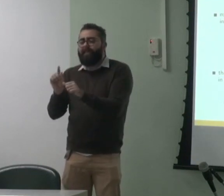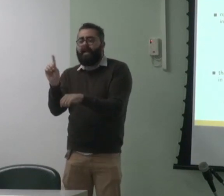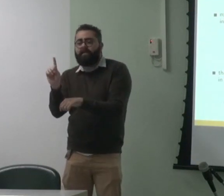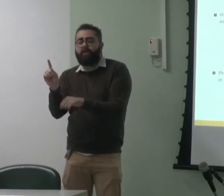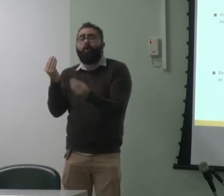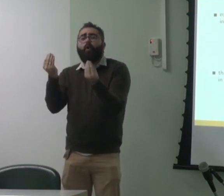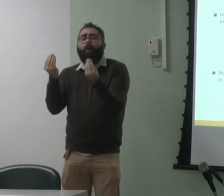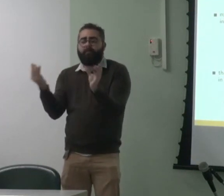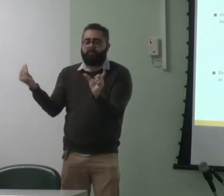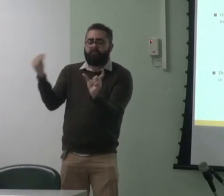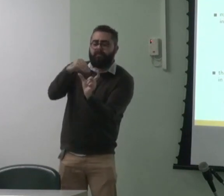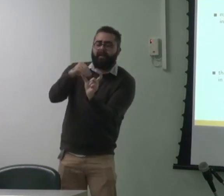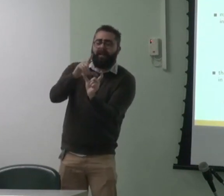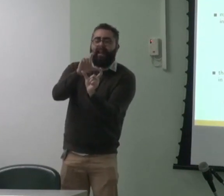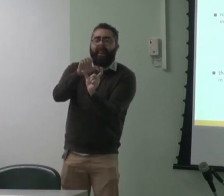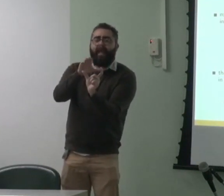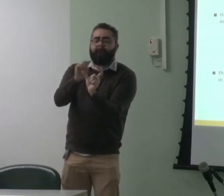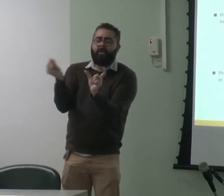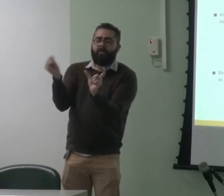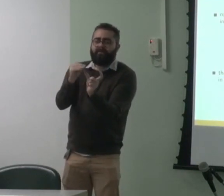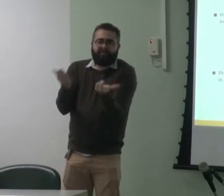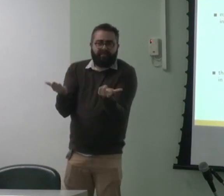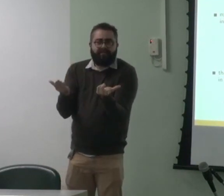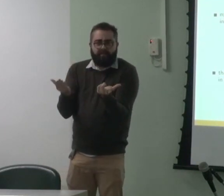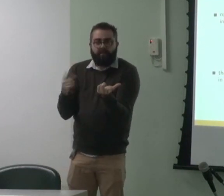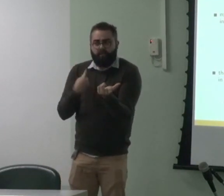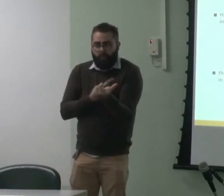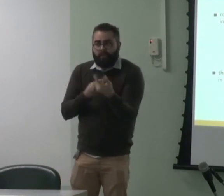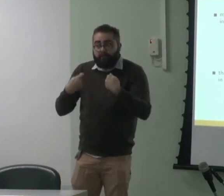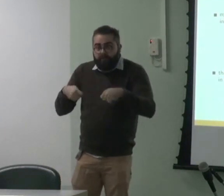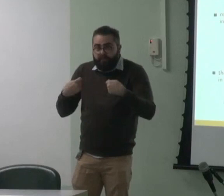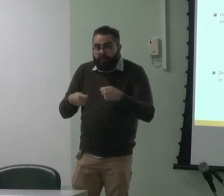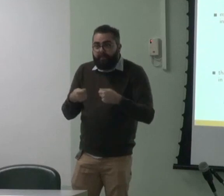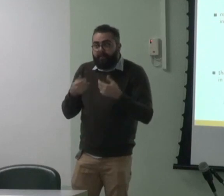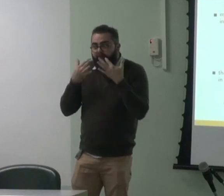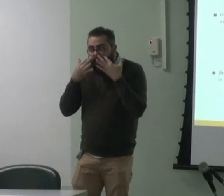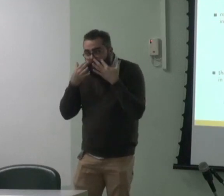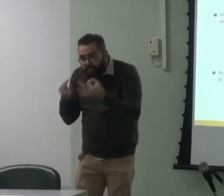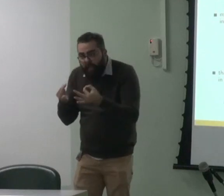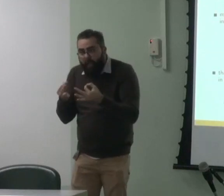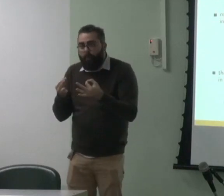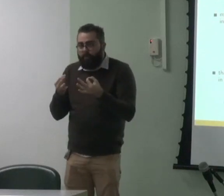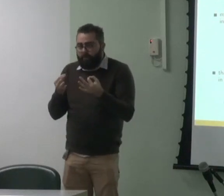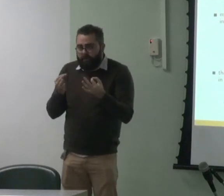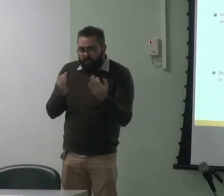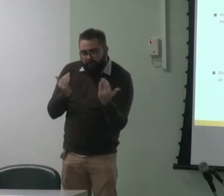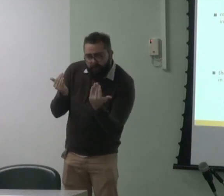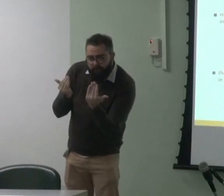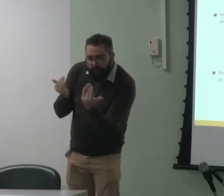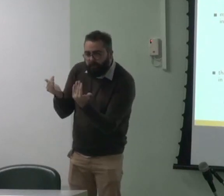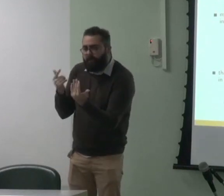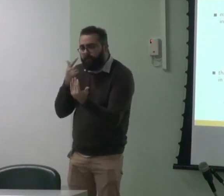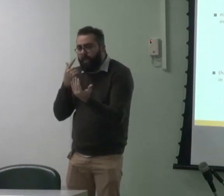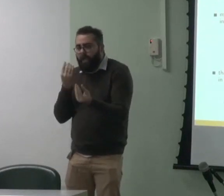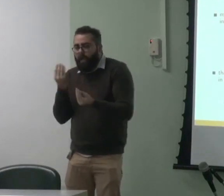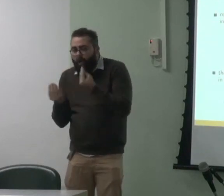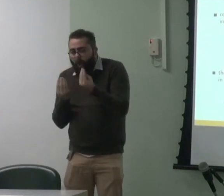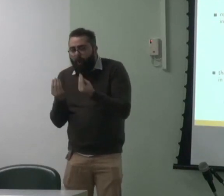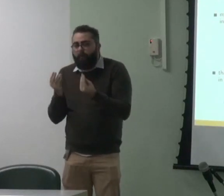our lemma list. So this is what we have to be aware of. We have to check in advance when using